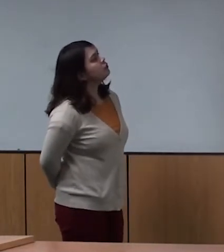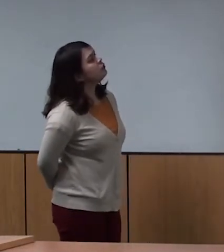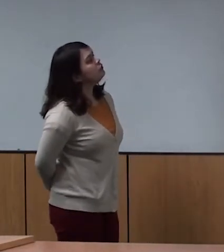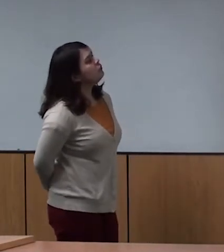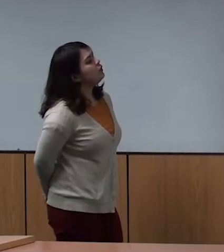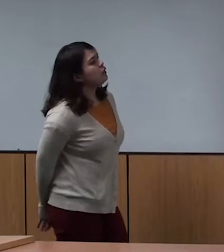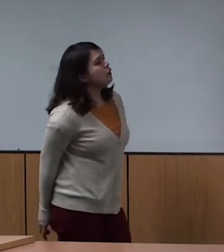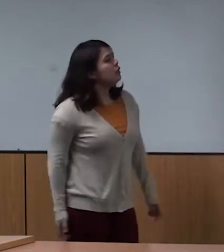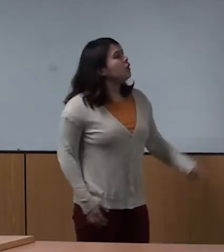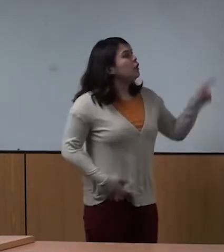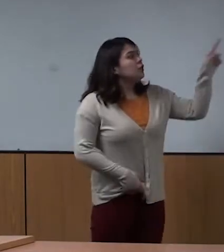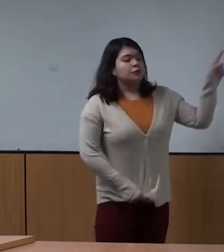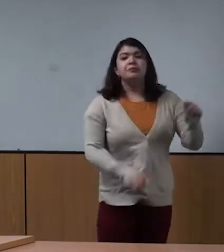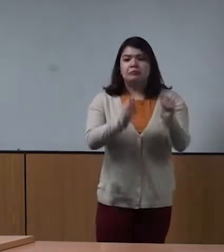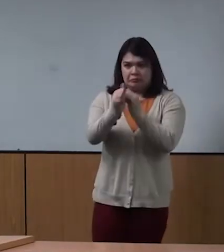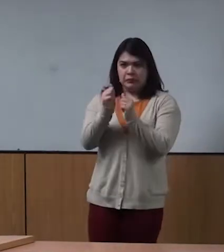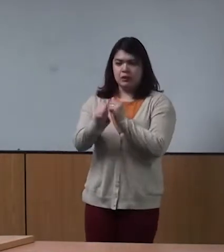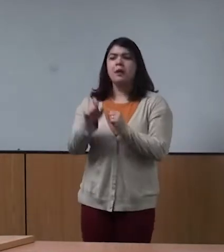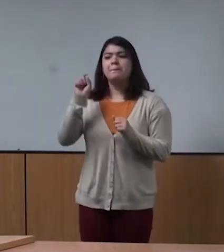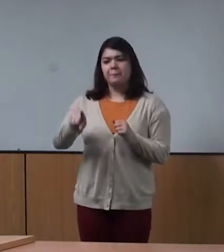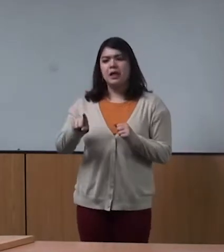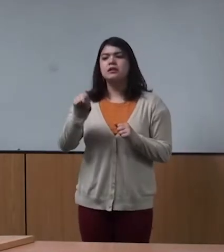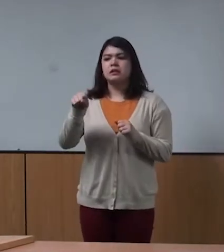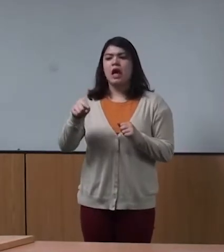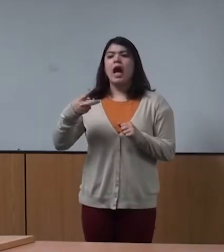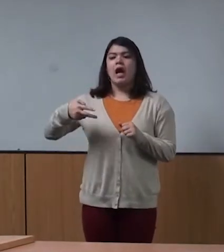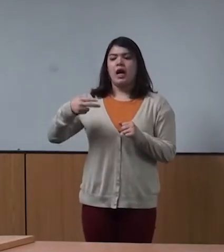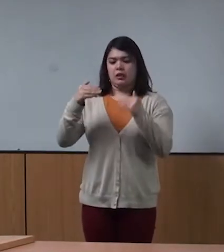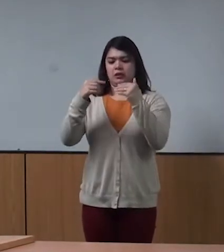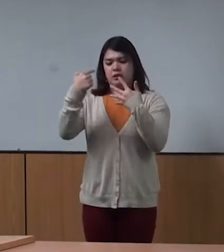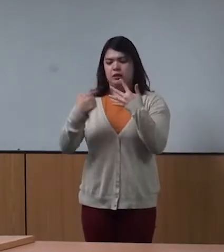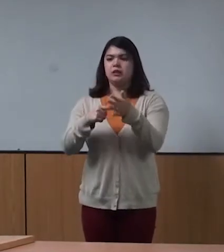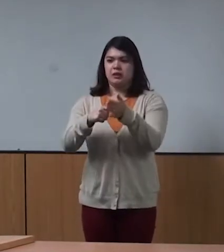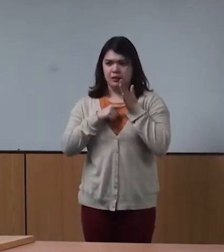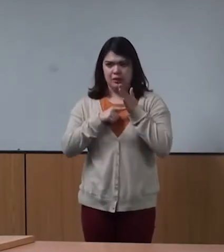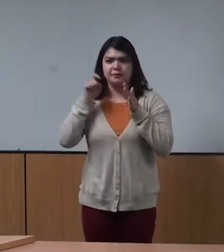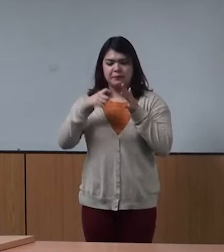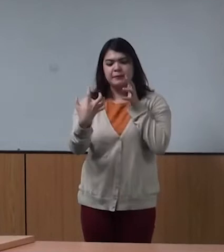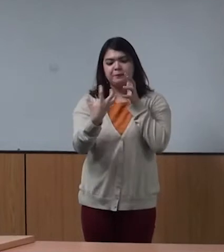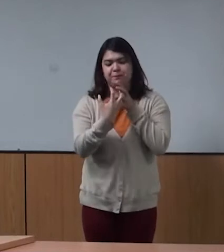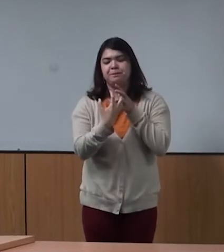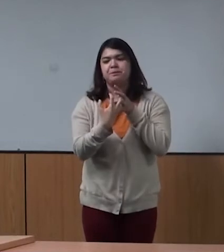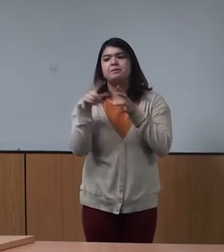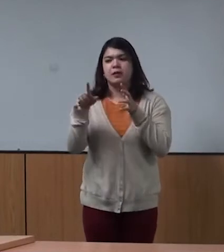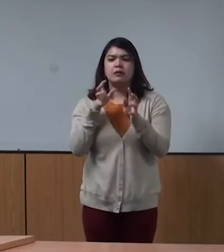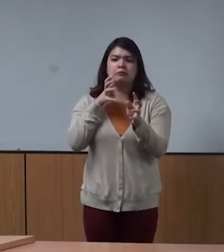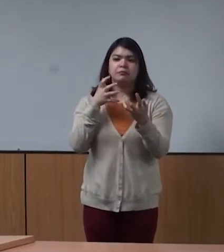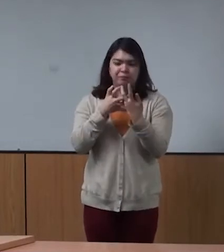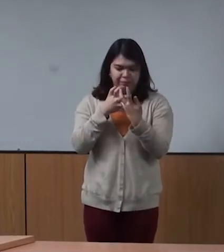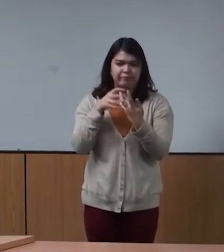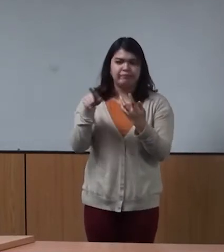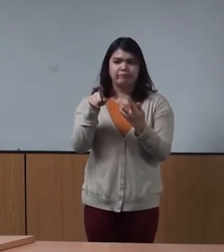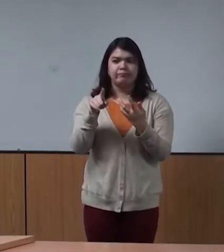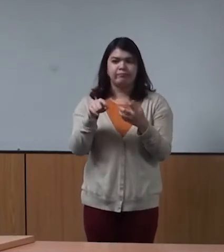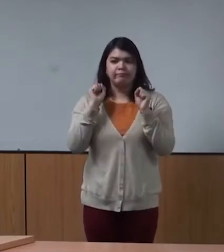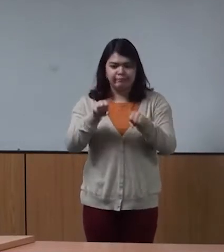be mastered. So dapat you know what the standards are, and you must be skilled on how you